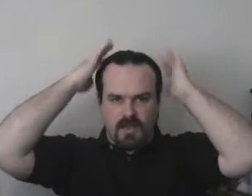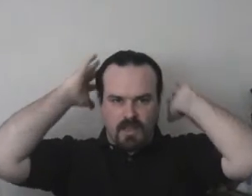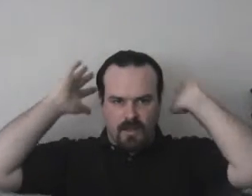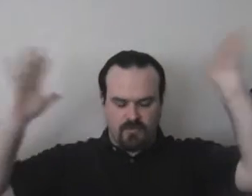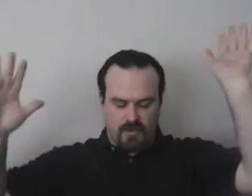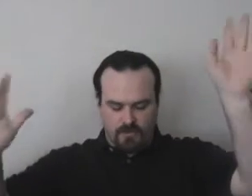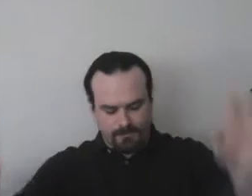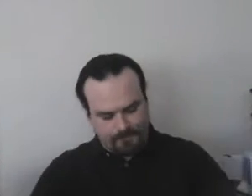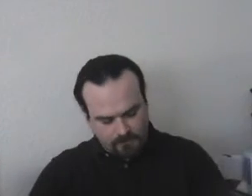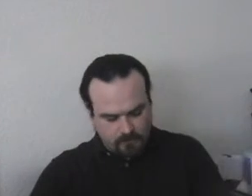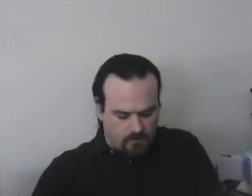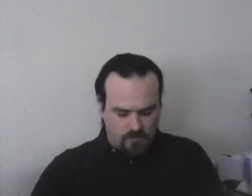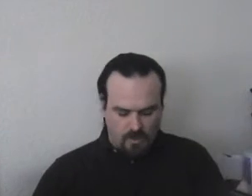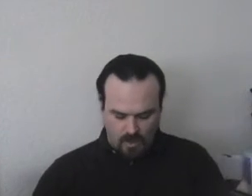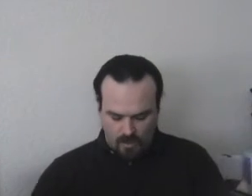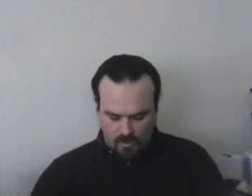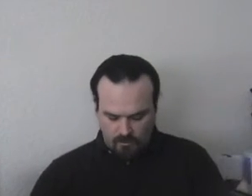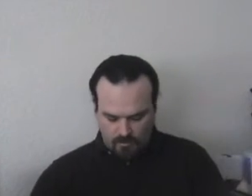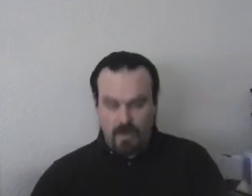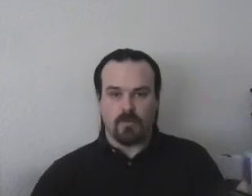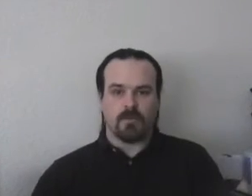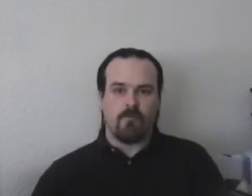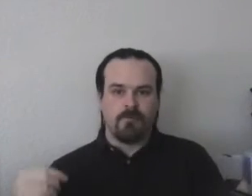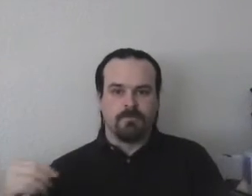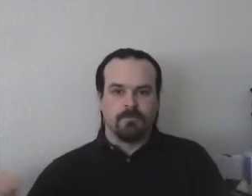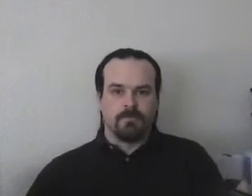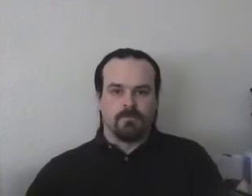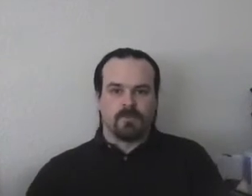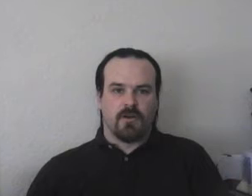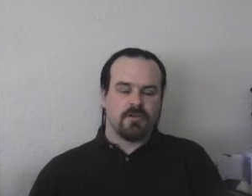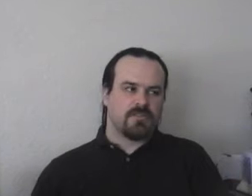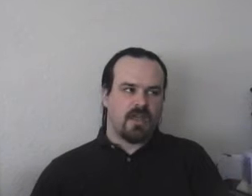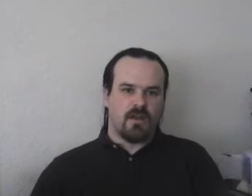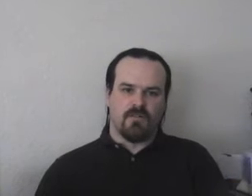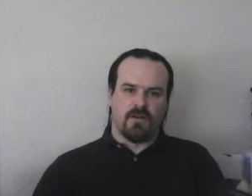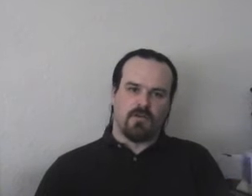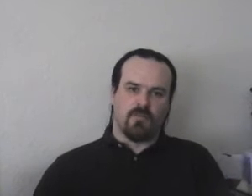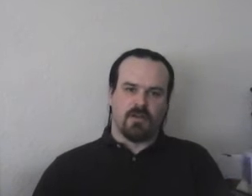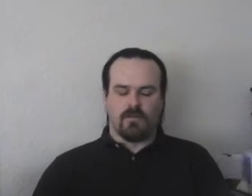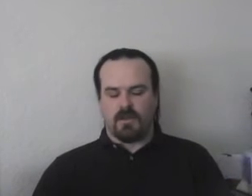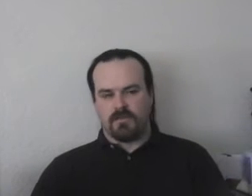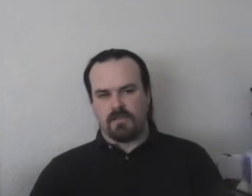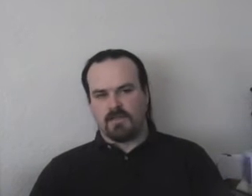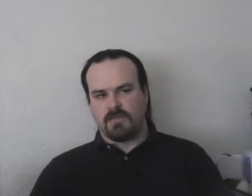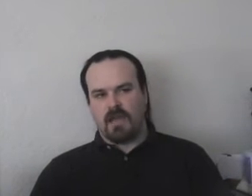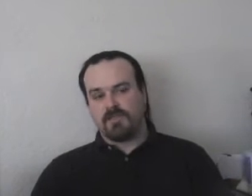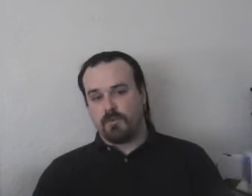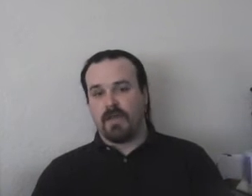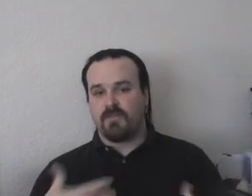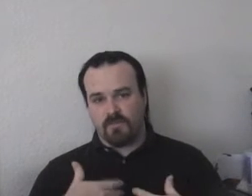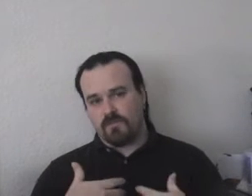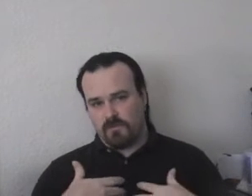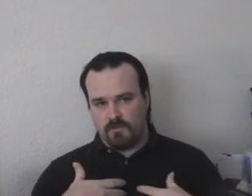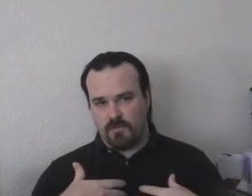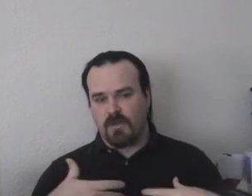non-psychotic hairstyle, about the current state of unemployment in the United States, as it relates to